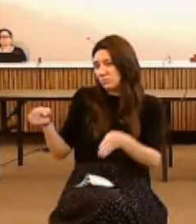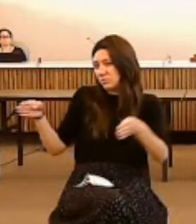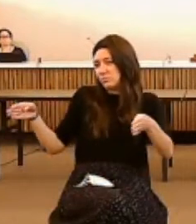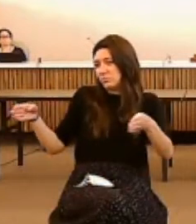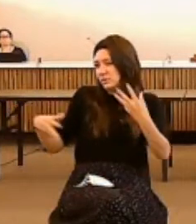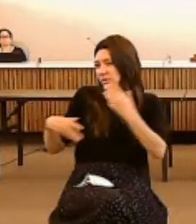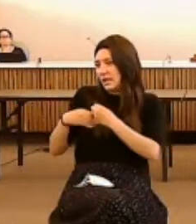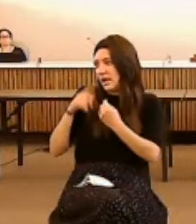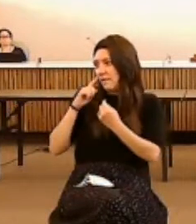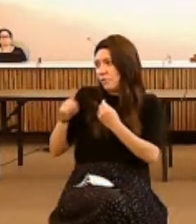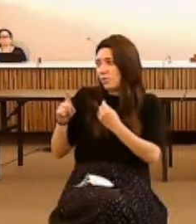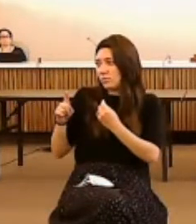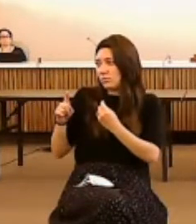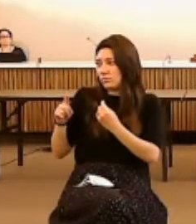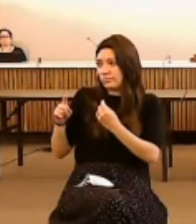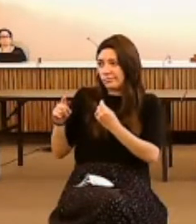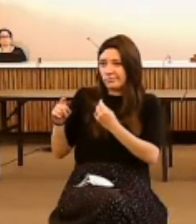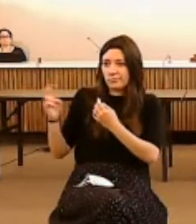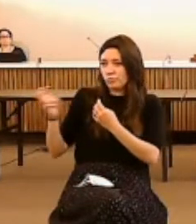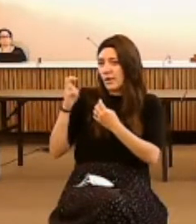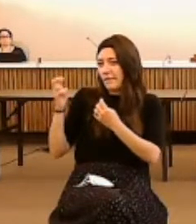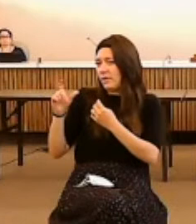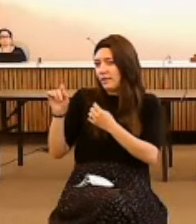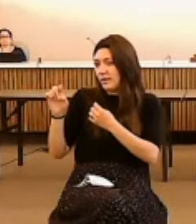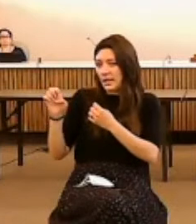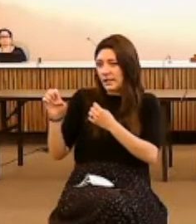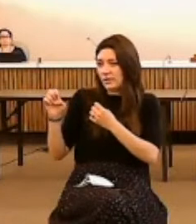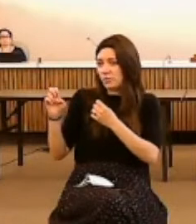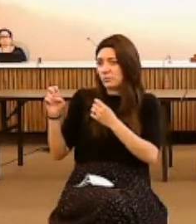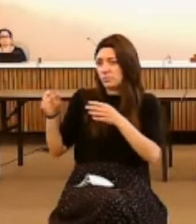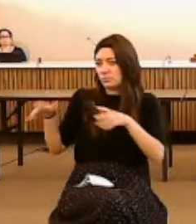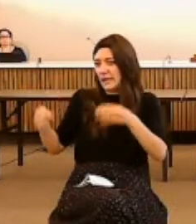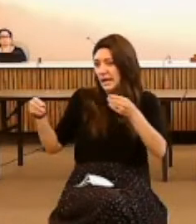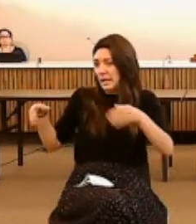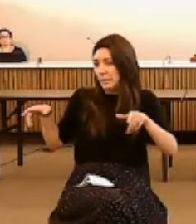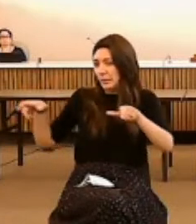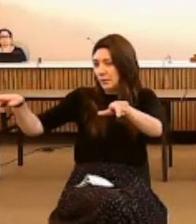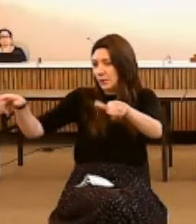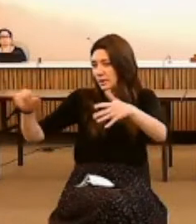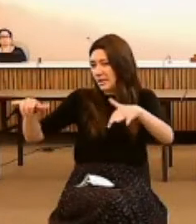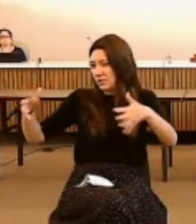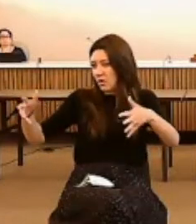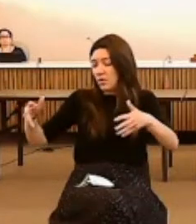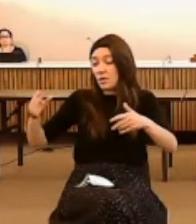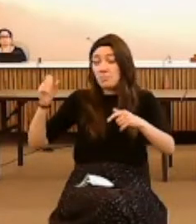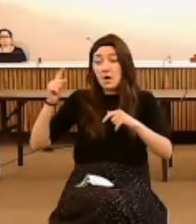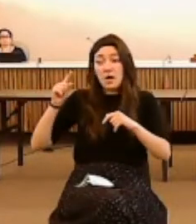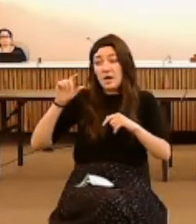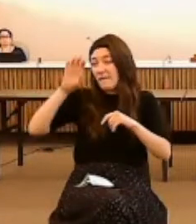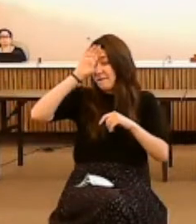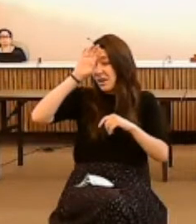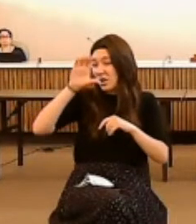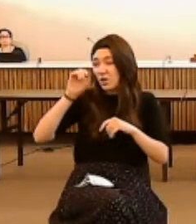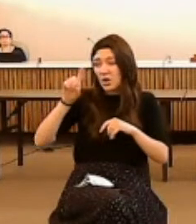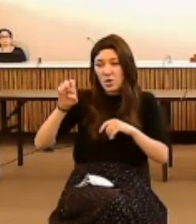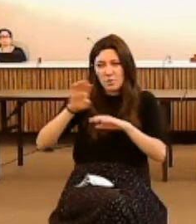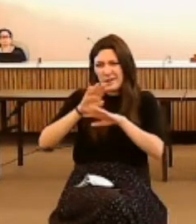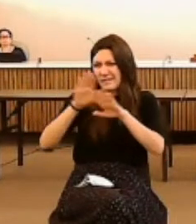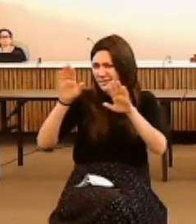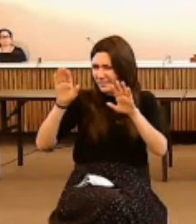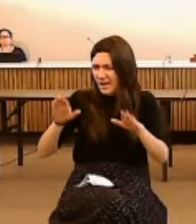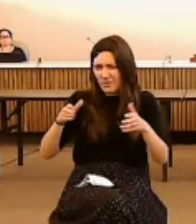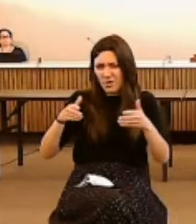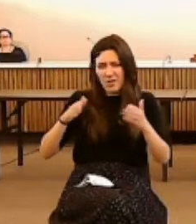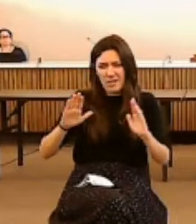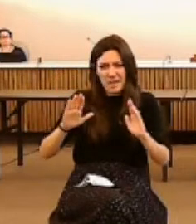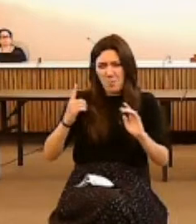travel lane, but other than that, I haven't seen anything else. And yes, the fire code would never, just like in Ward Hill, would never allow one entrance for these amount of